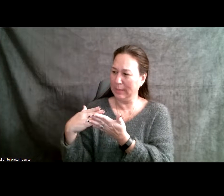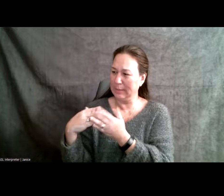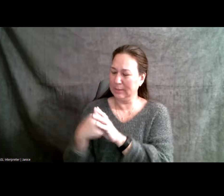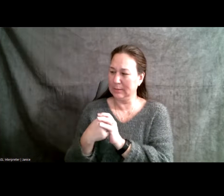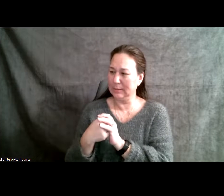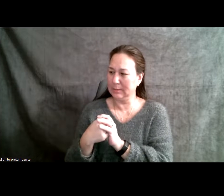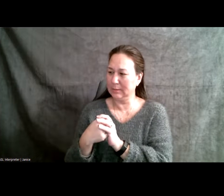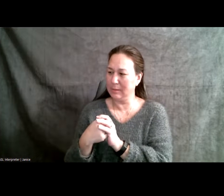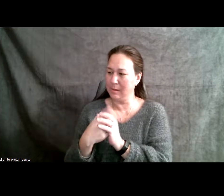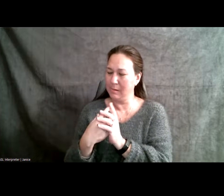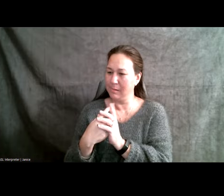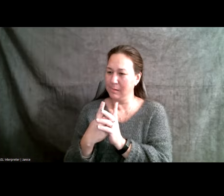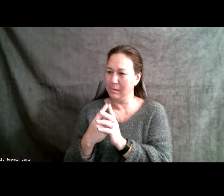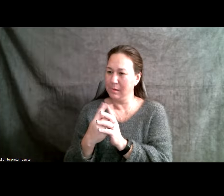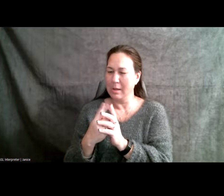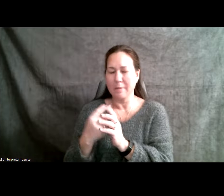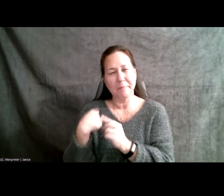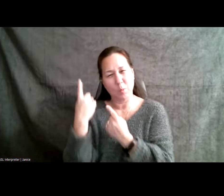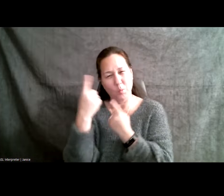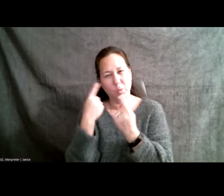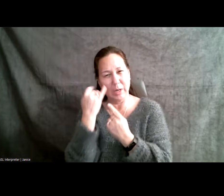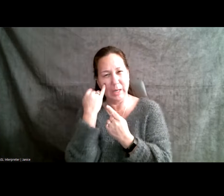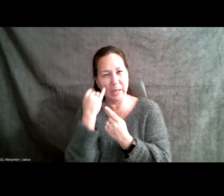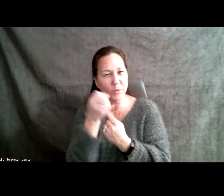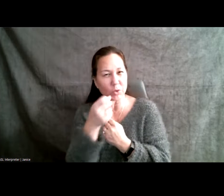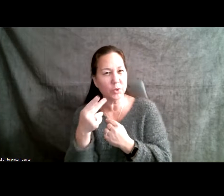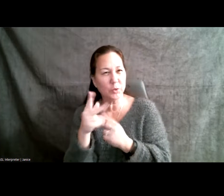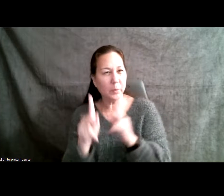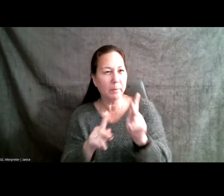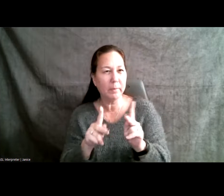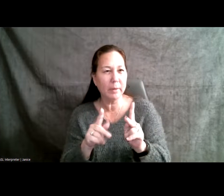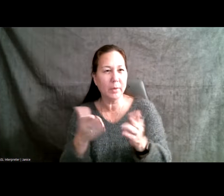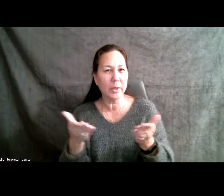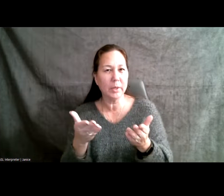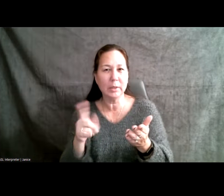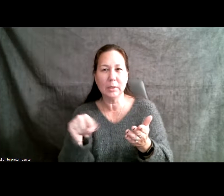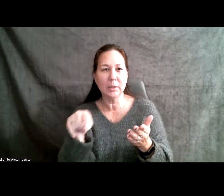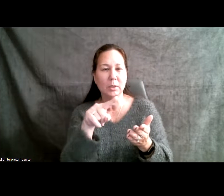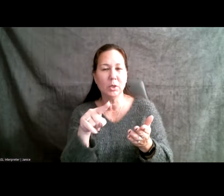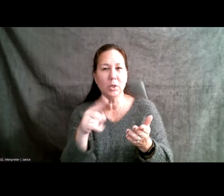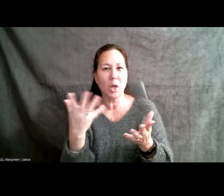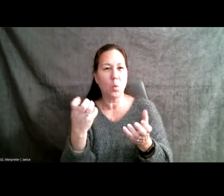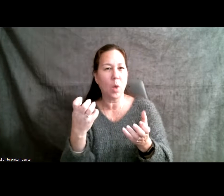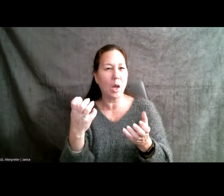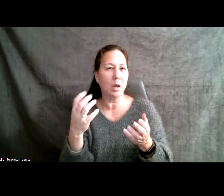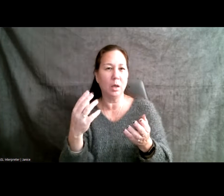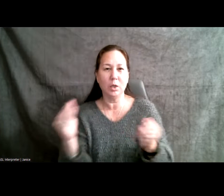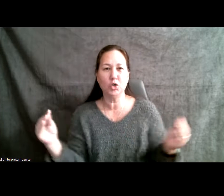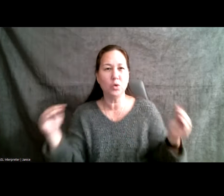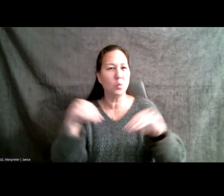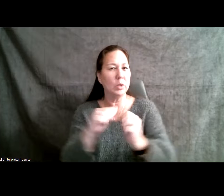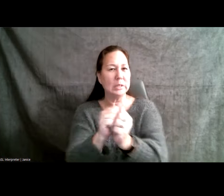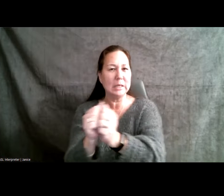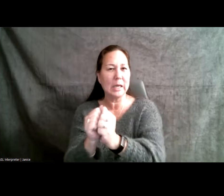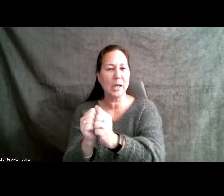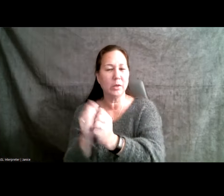wondering if we might have a couple of folks who might want to put together some of the topics that we talked about